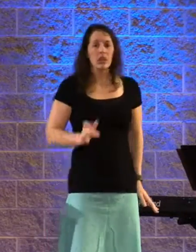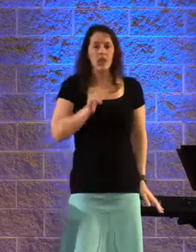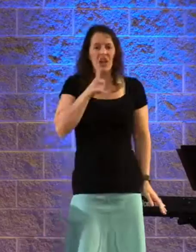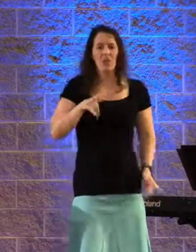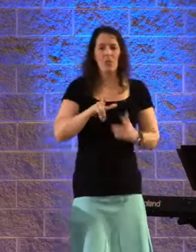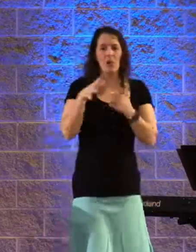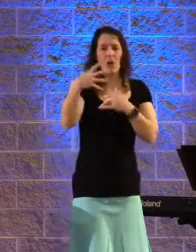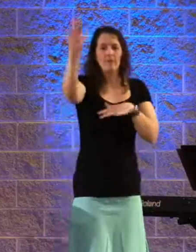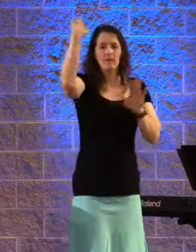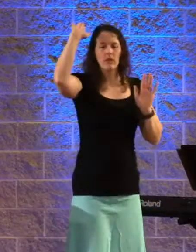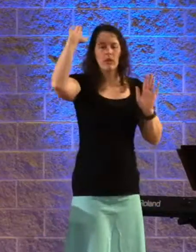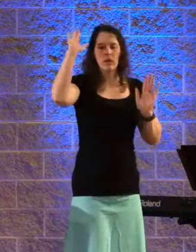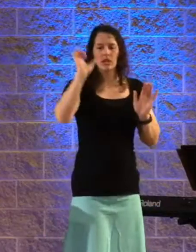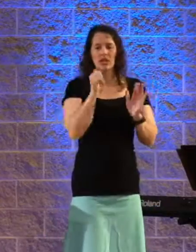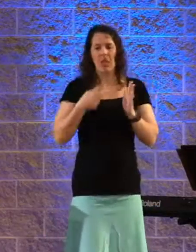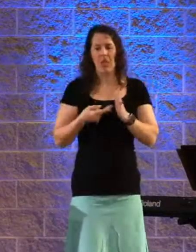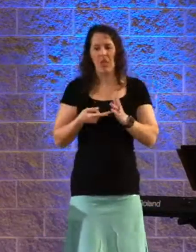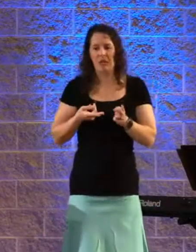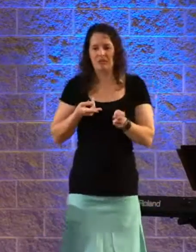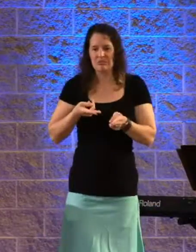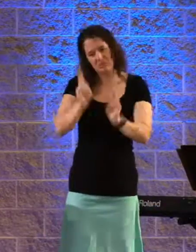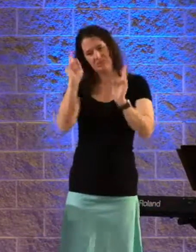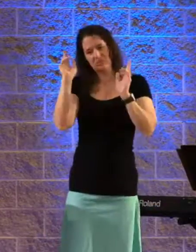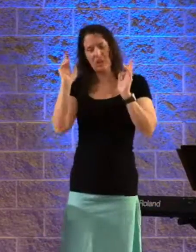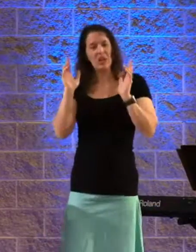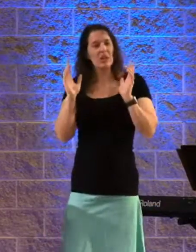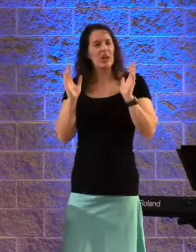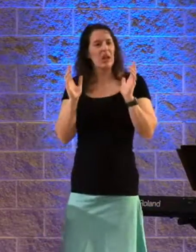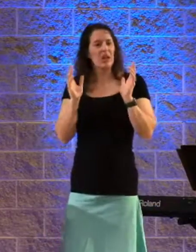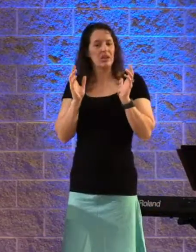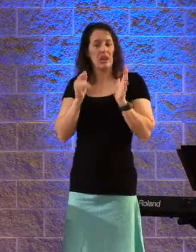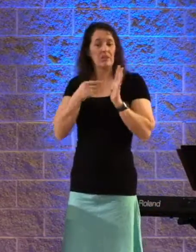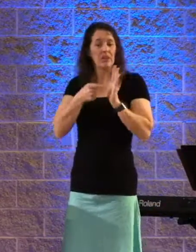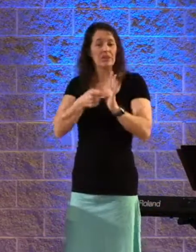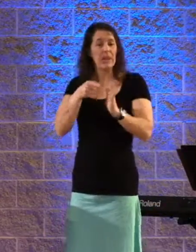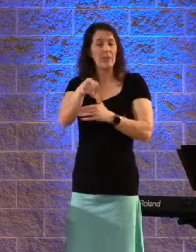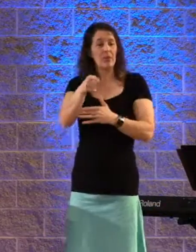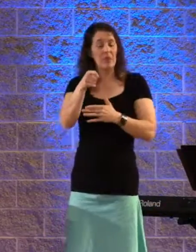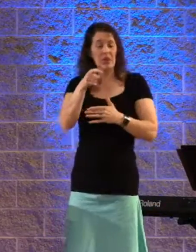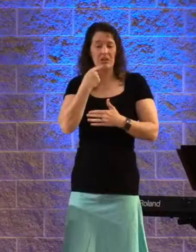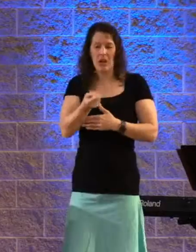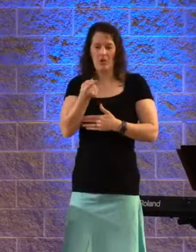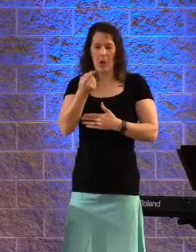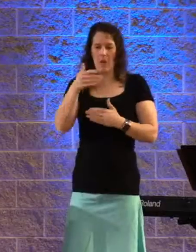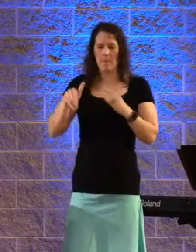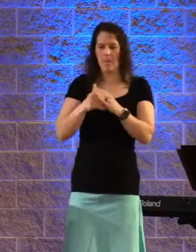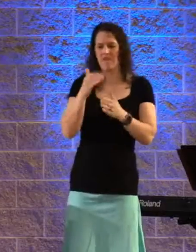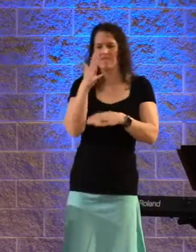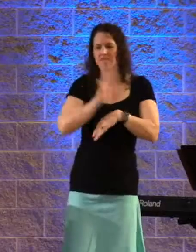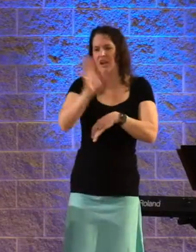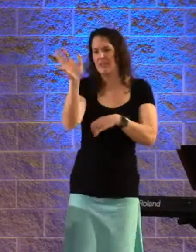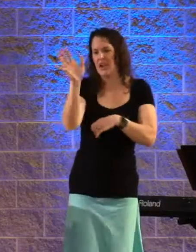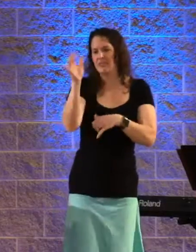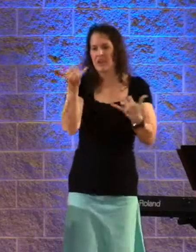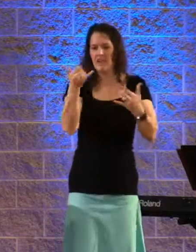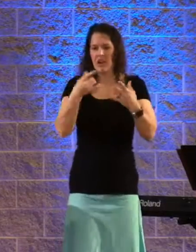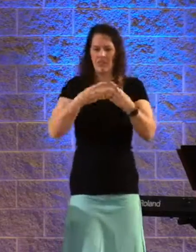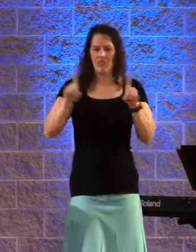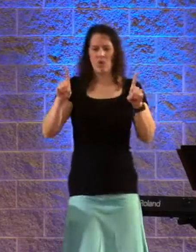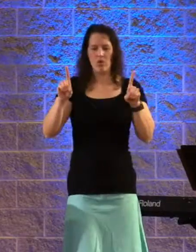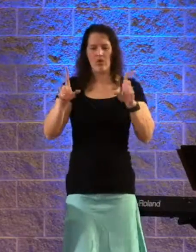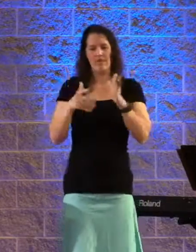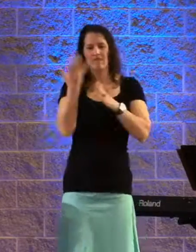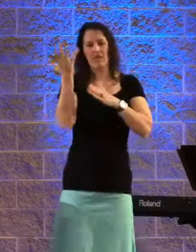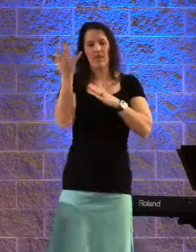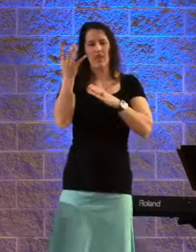Jesus didn't run her off. He didn't humiliate her or make an example of her or tell her because she'd been married five times Now she's going to have to divorce the